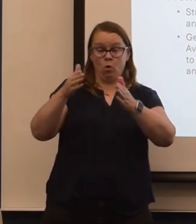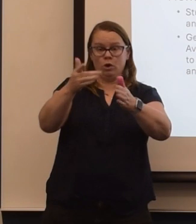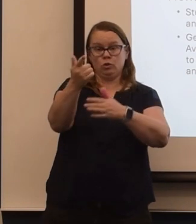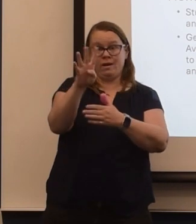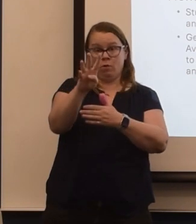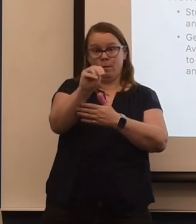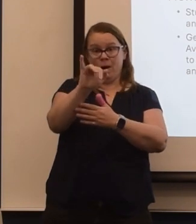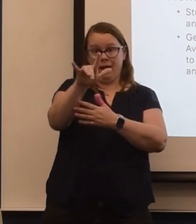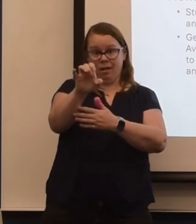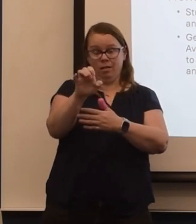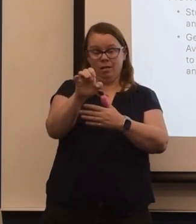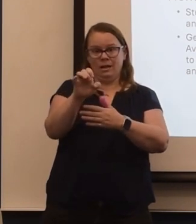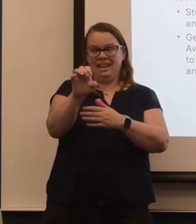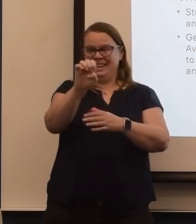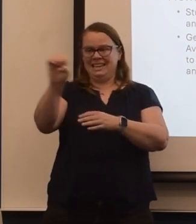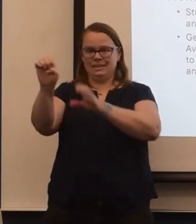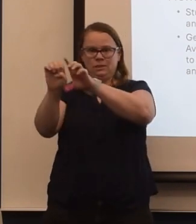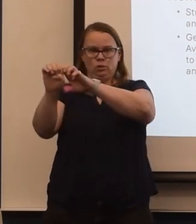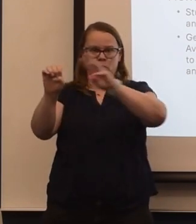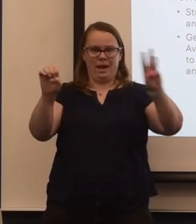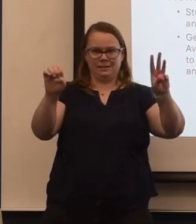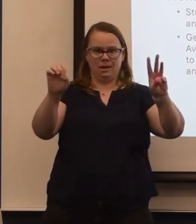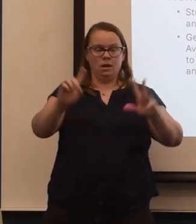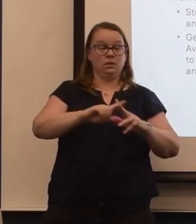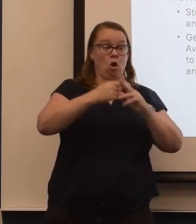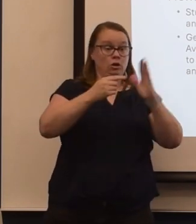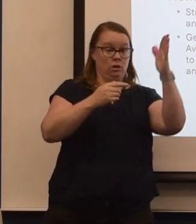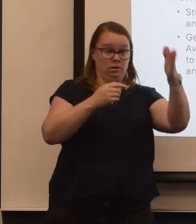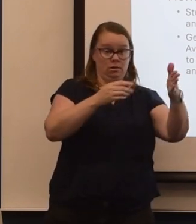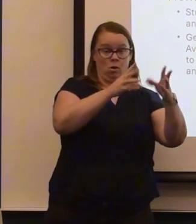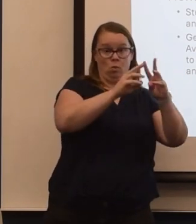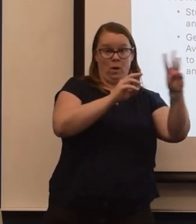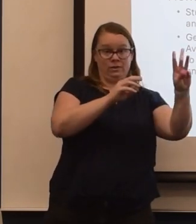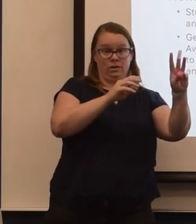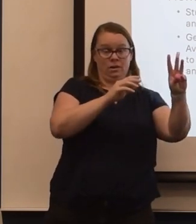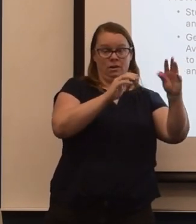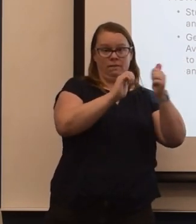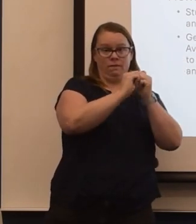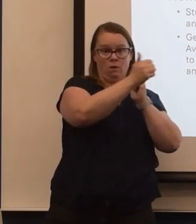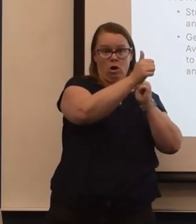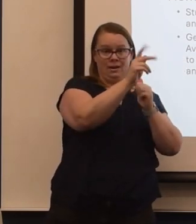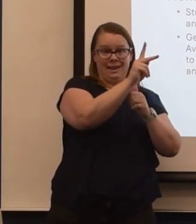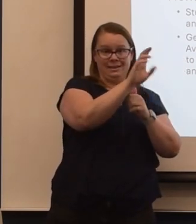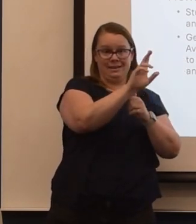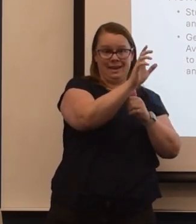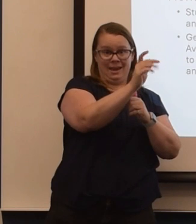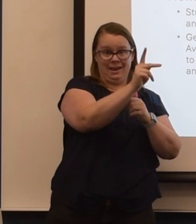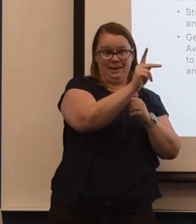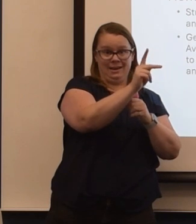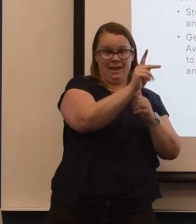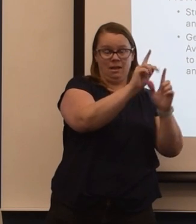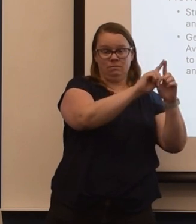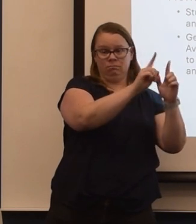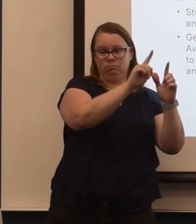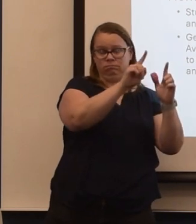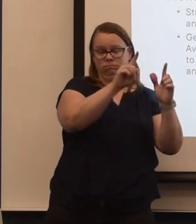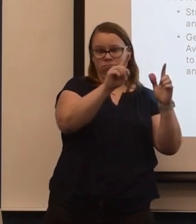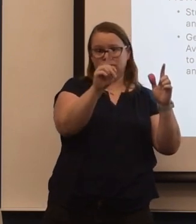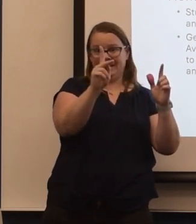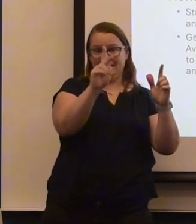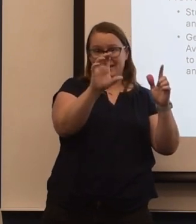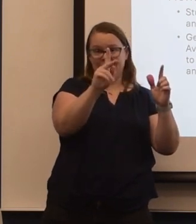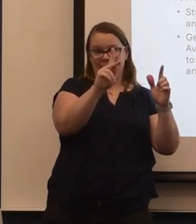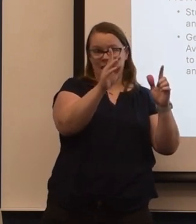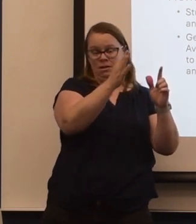long stretch east to west that starts on the western end, on the very far end of Kansas City, Kansas. It travels through Kansas